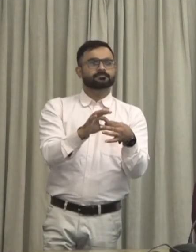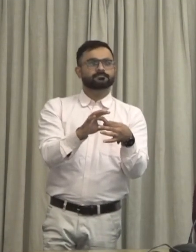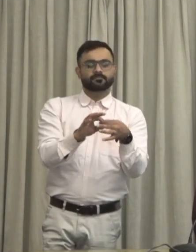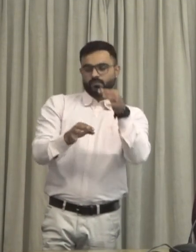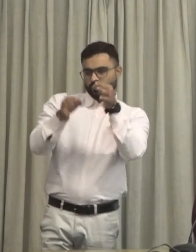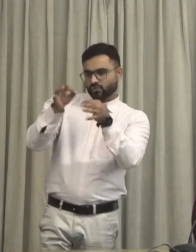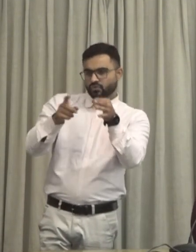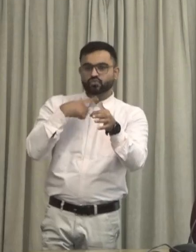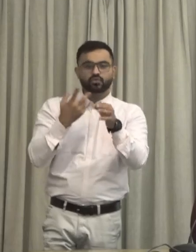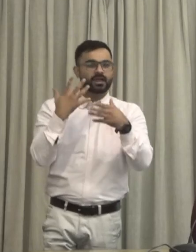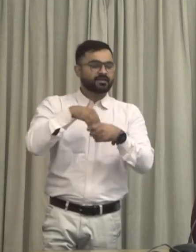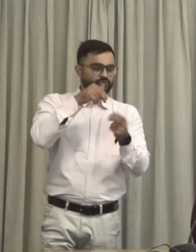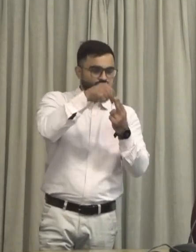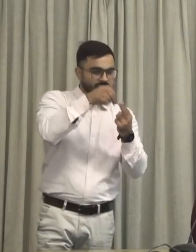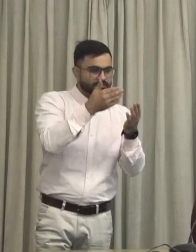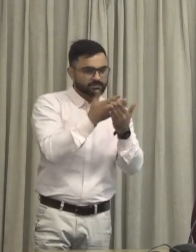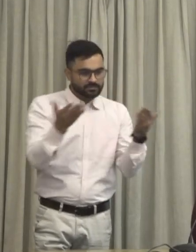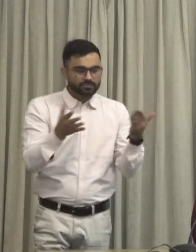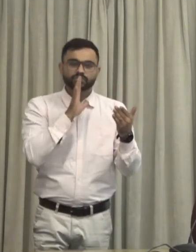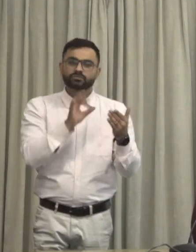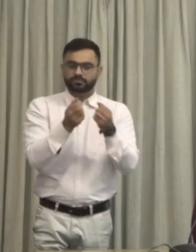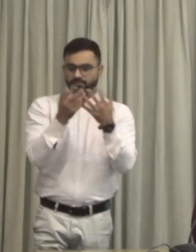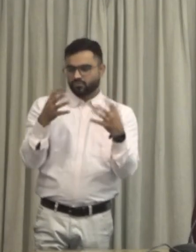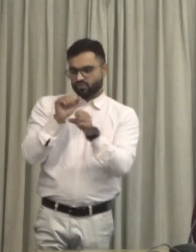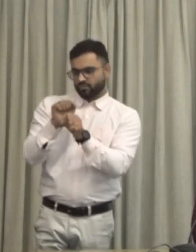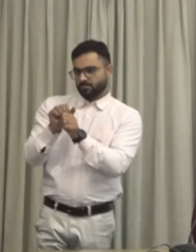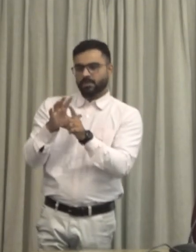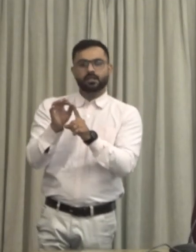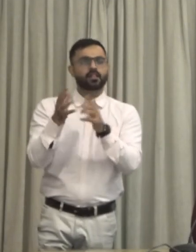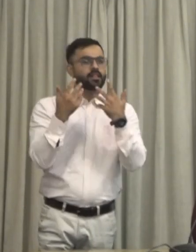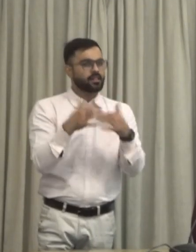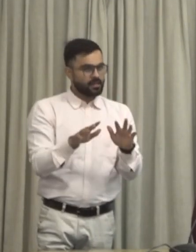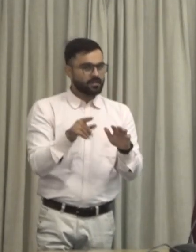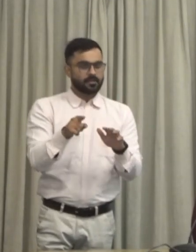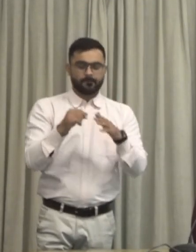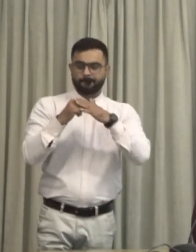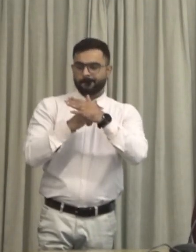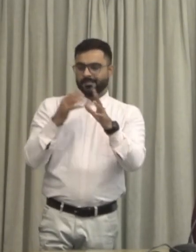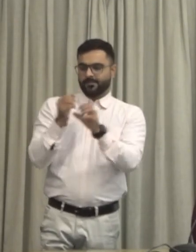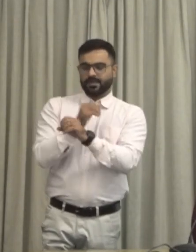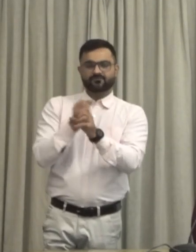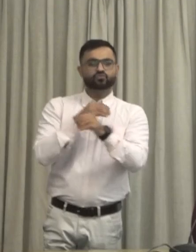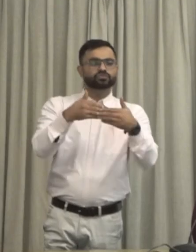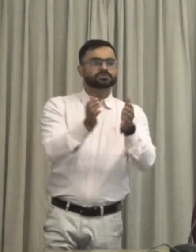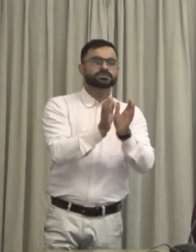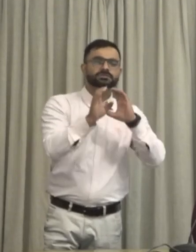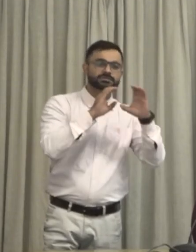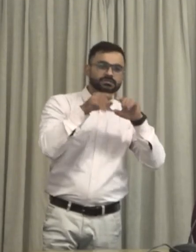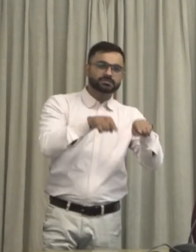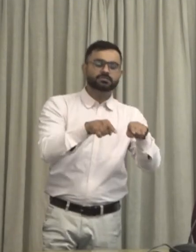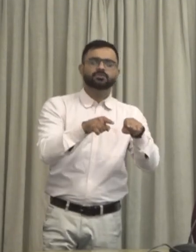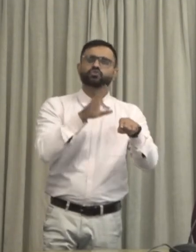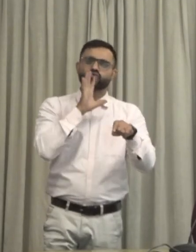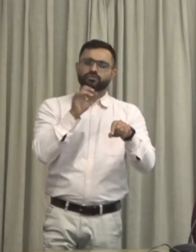the judges who were hearing this case. And there's obviously a lot of work to be done in bridging this gap and communicating what